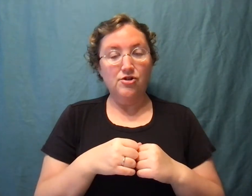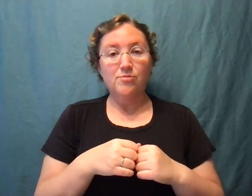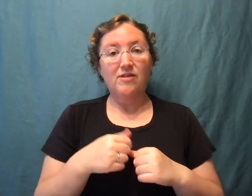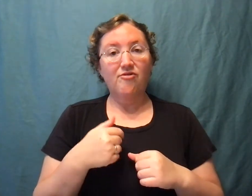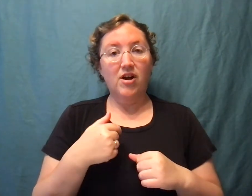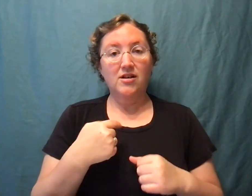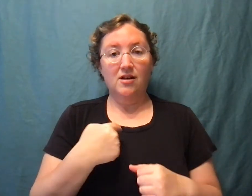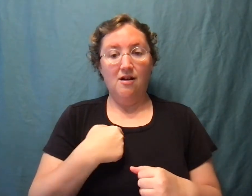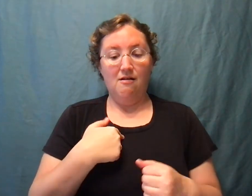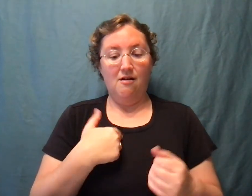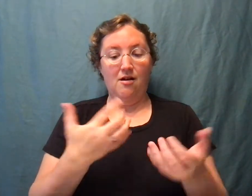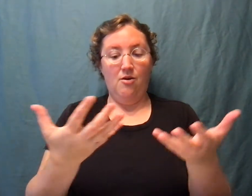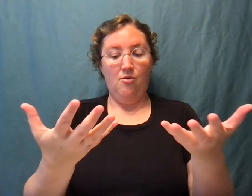my friend.